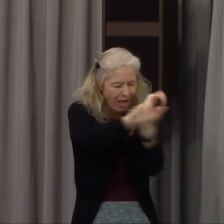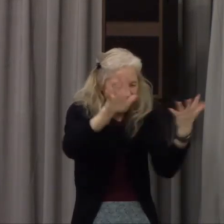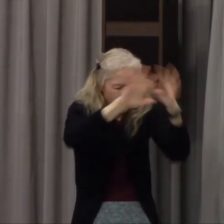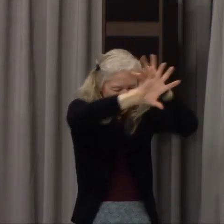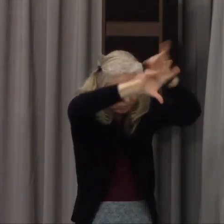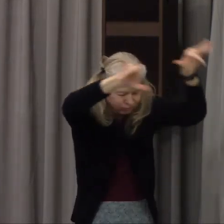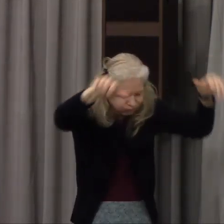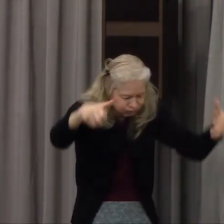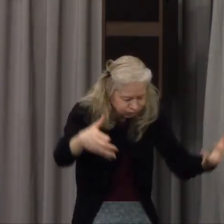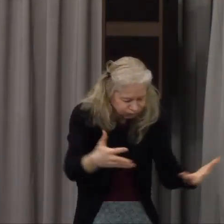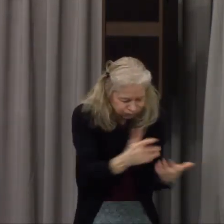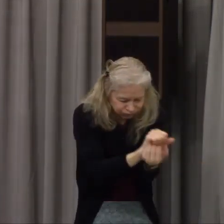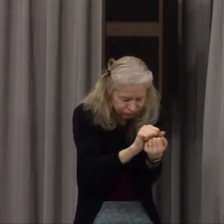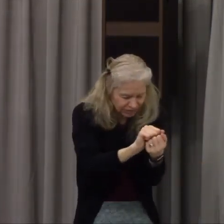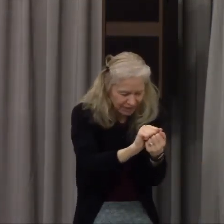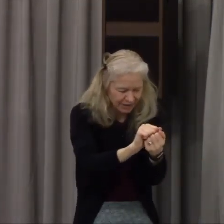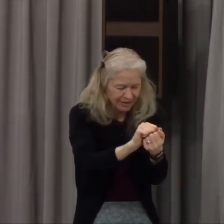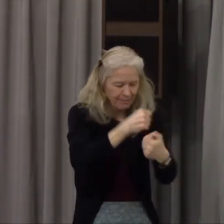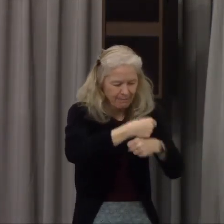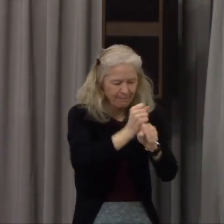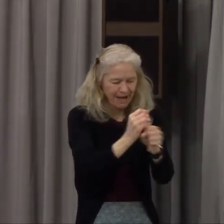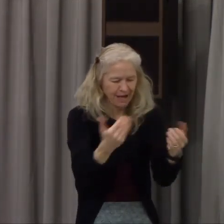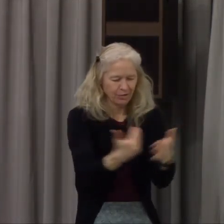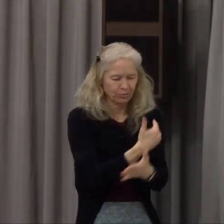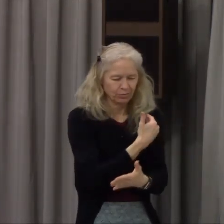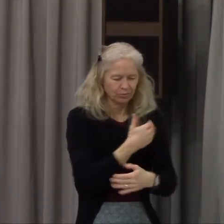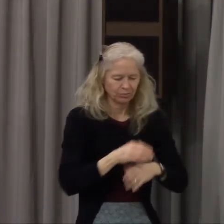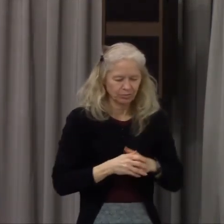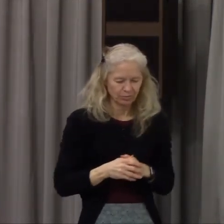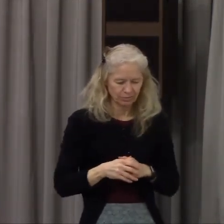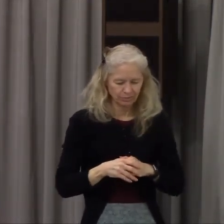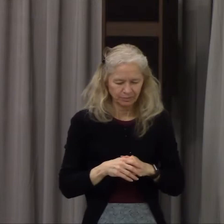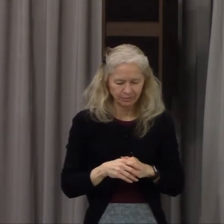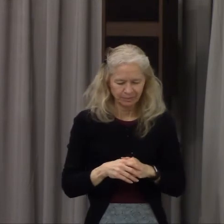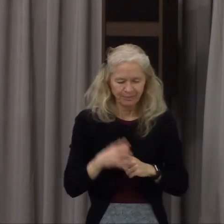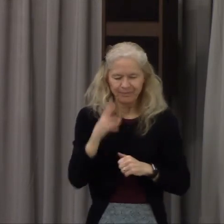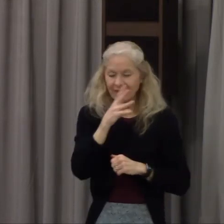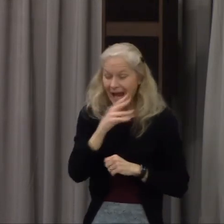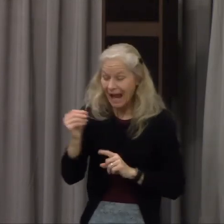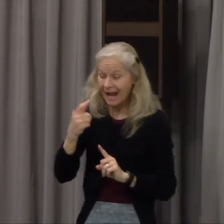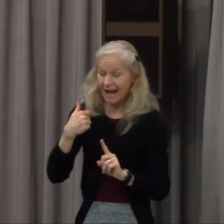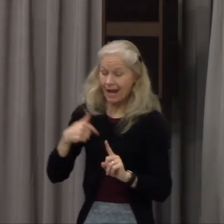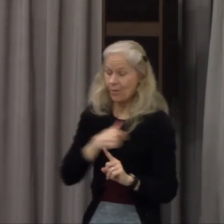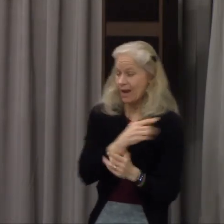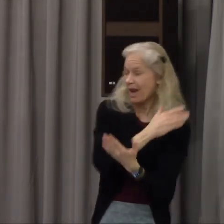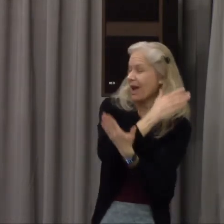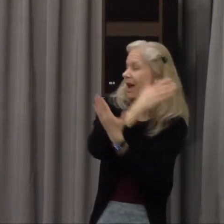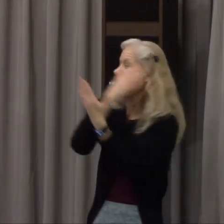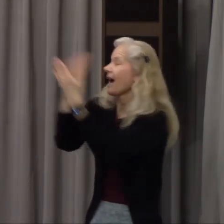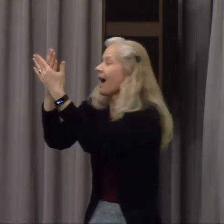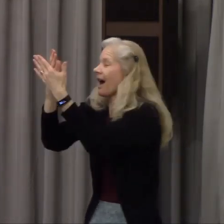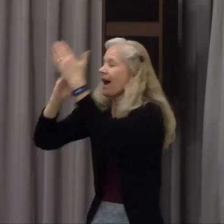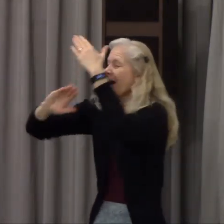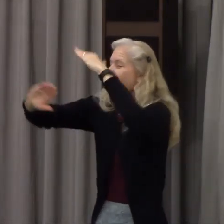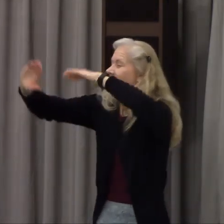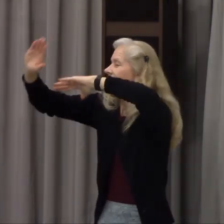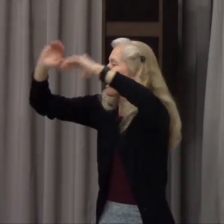wherein dwelleth righteousness. We'll be made as much as the image of your dear Son as we ever will be. We'll be in your presence